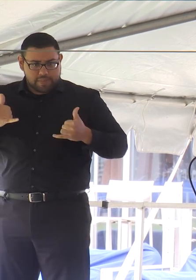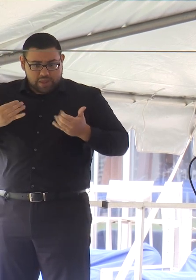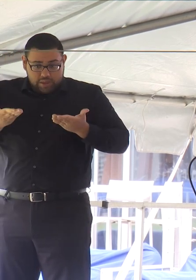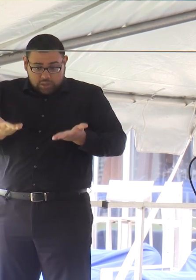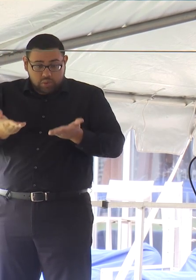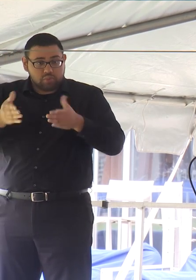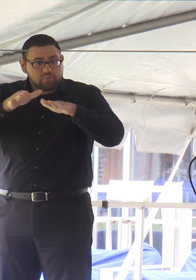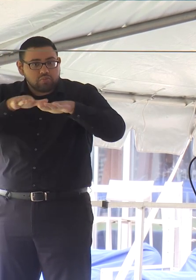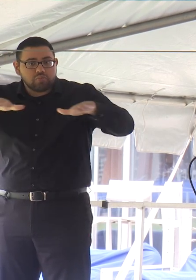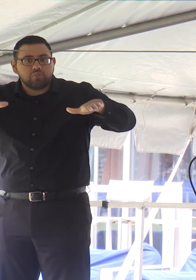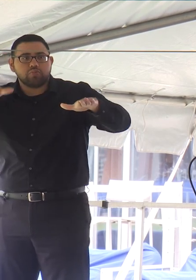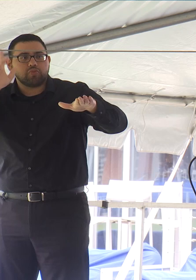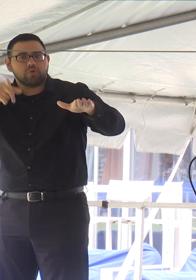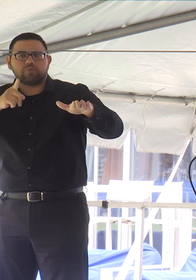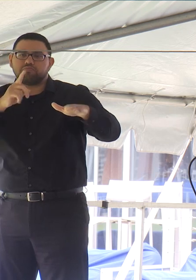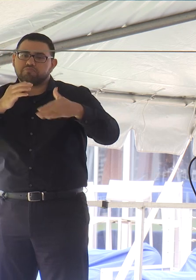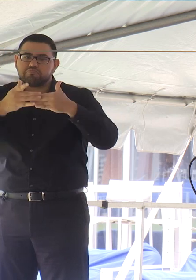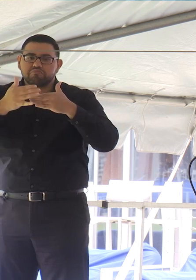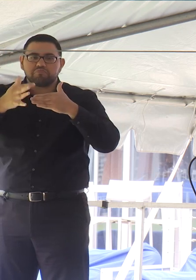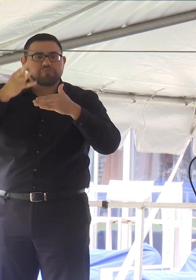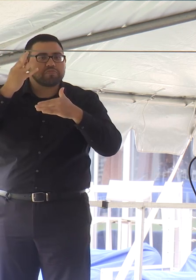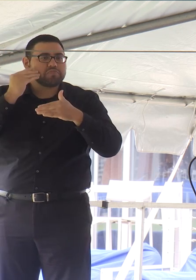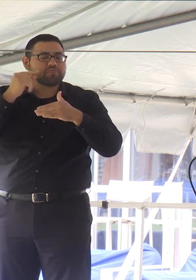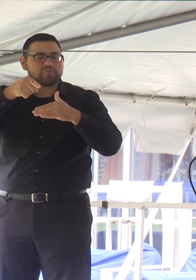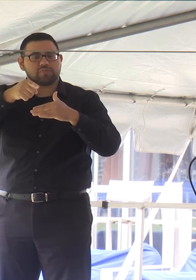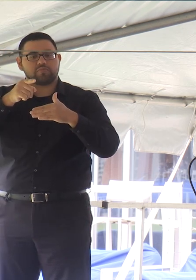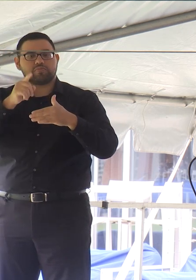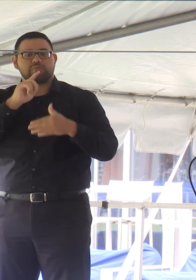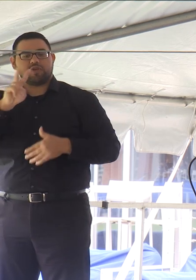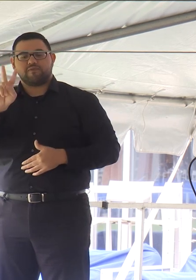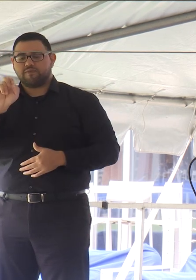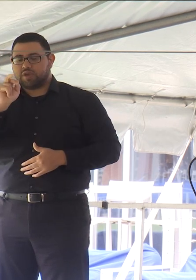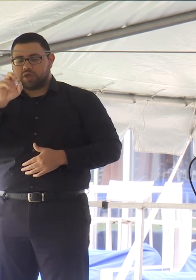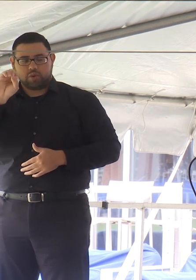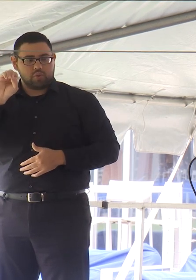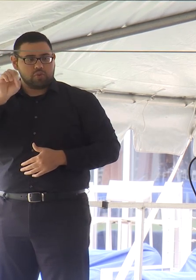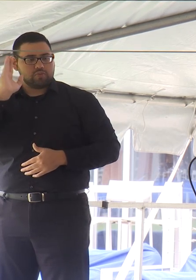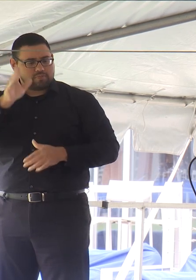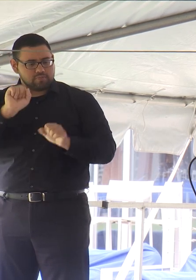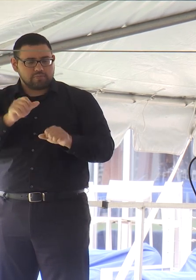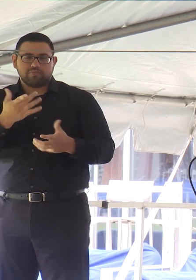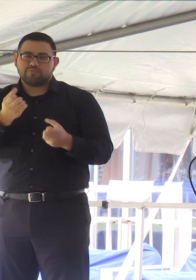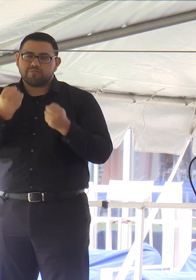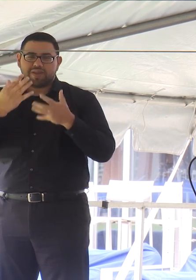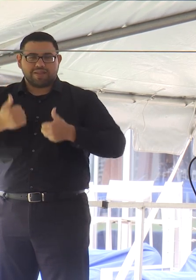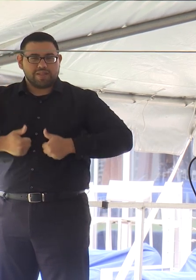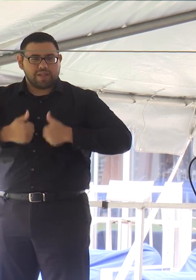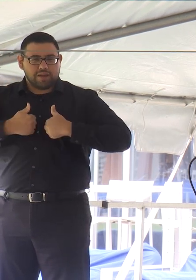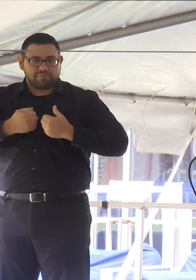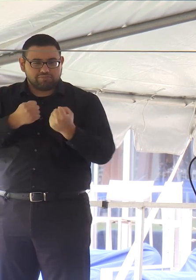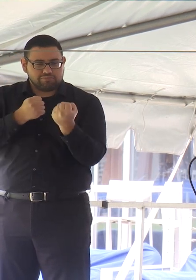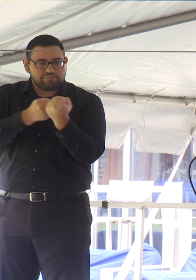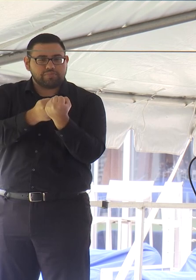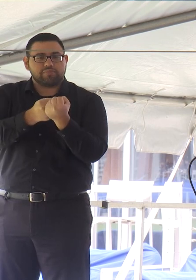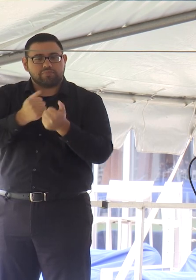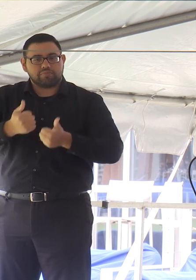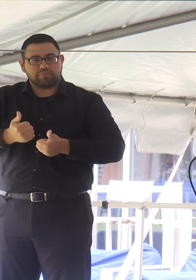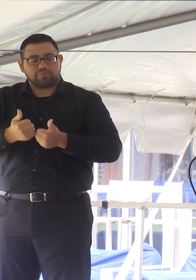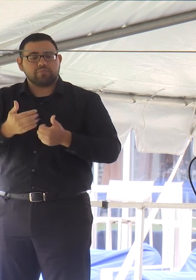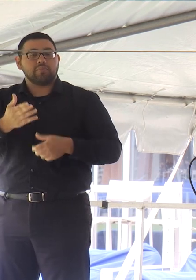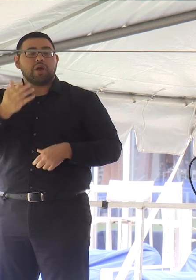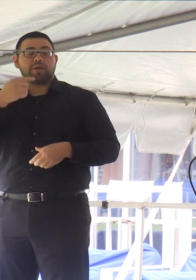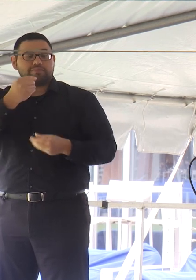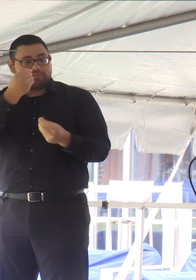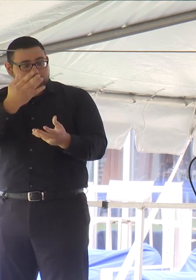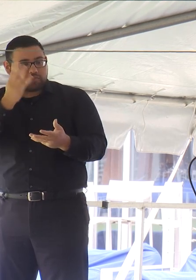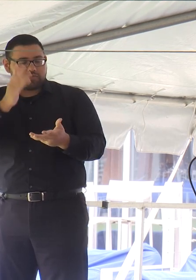field, it's going to define their experience as a Vaquero. And you're going to be able to touch so many lives through this investment. I can tell you